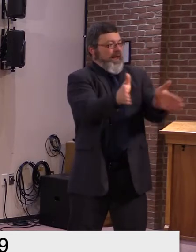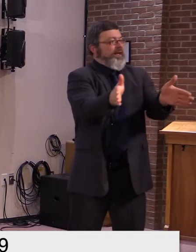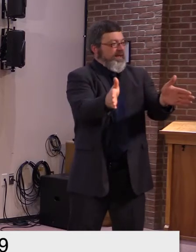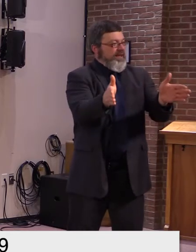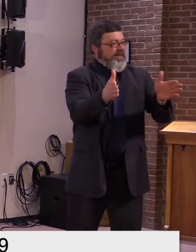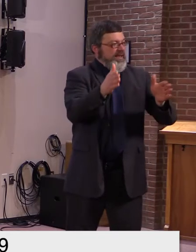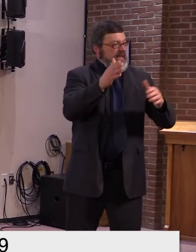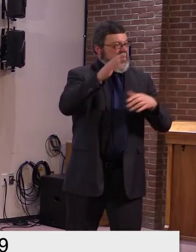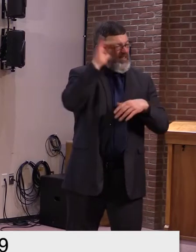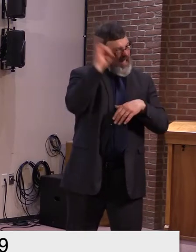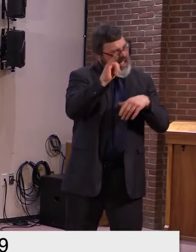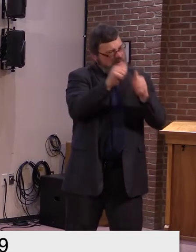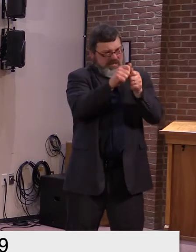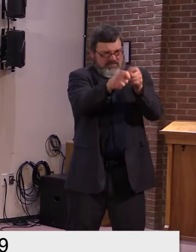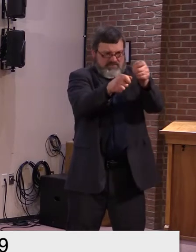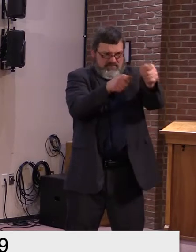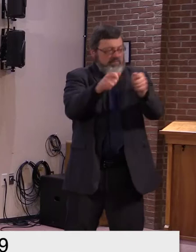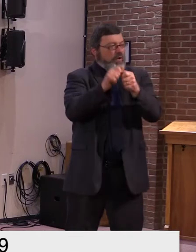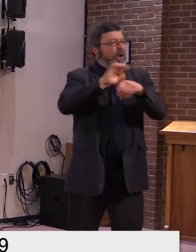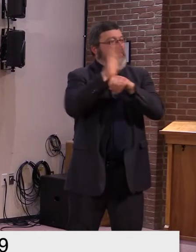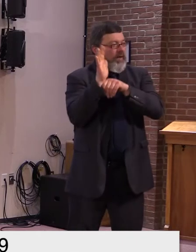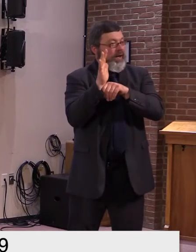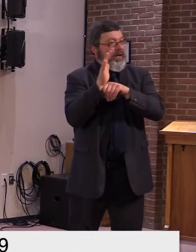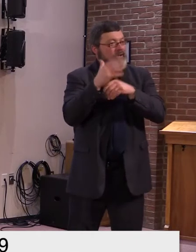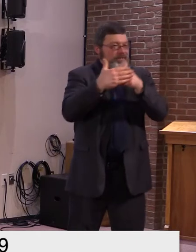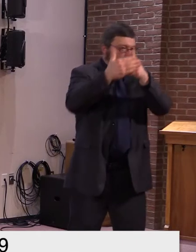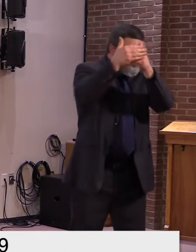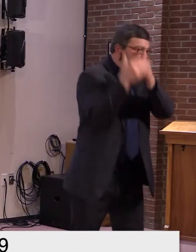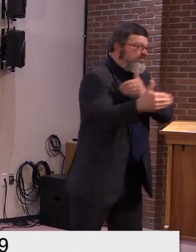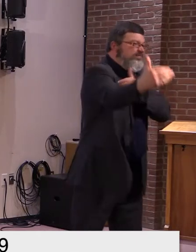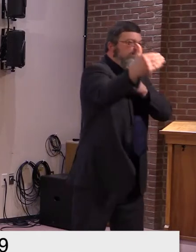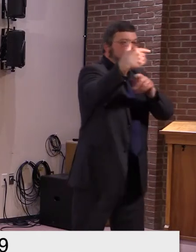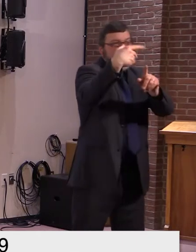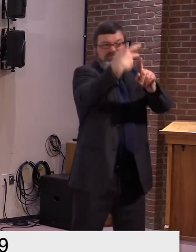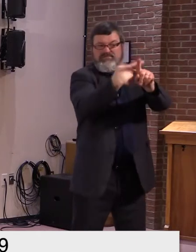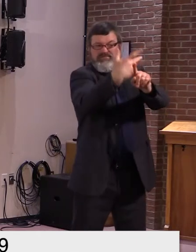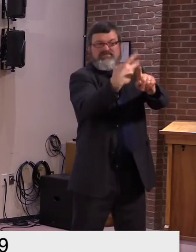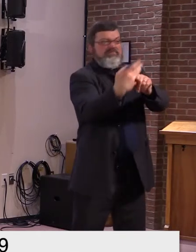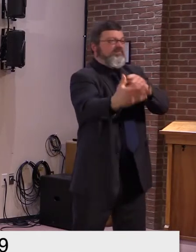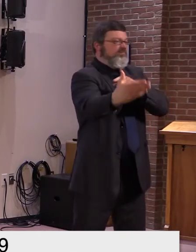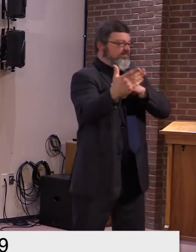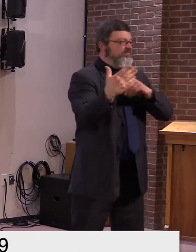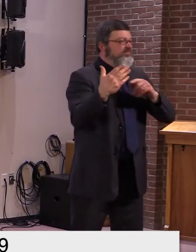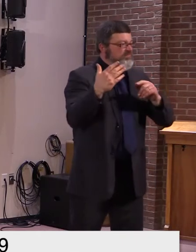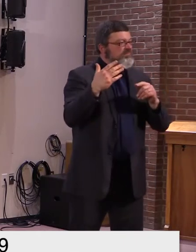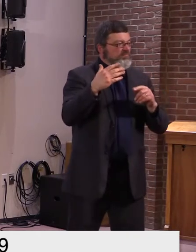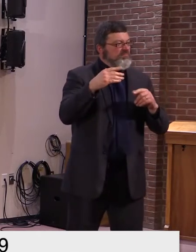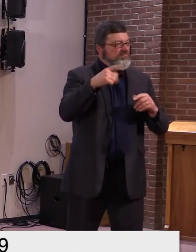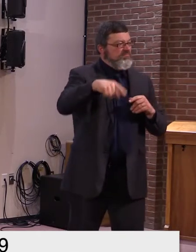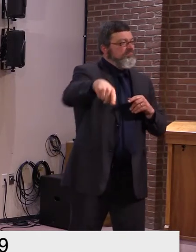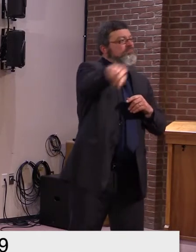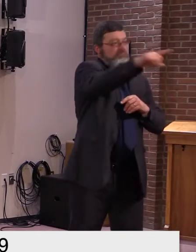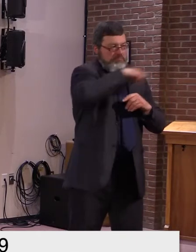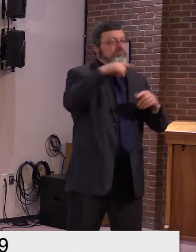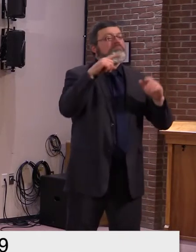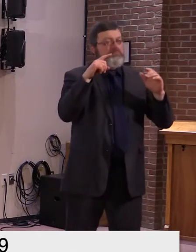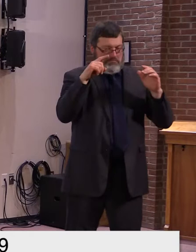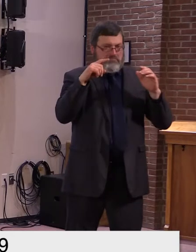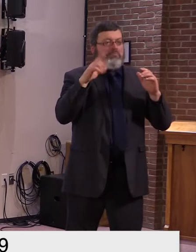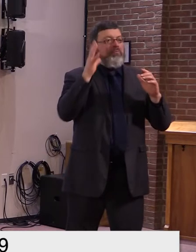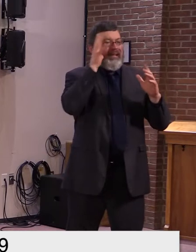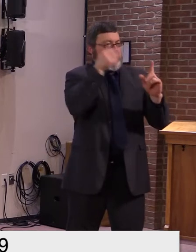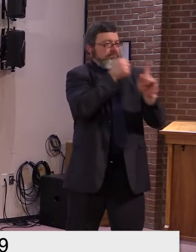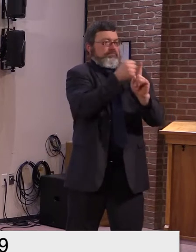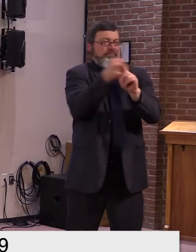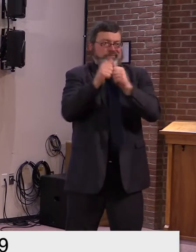ahead and that many Vermonters will continue to be impacted. Now, I hope we'll be able to roll back